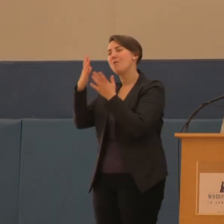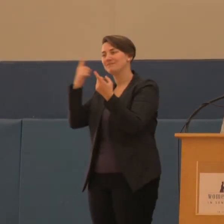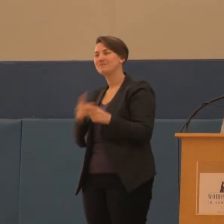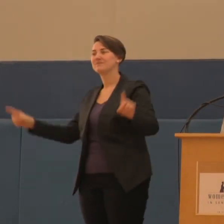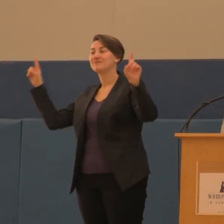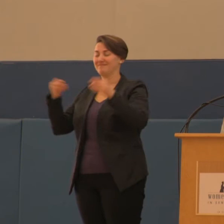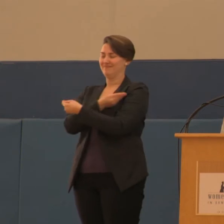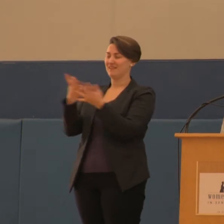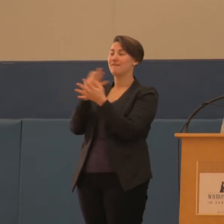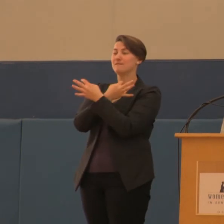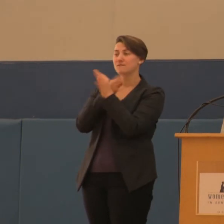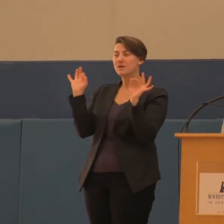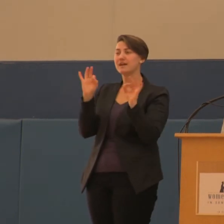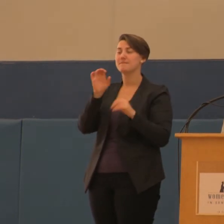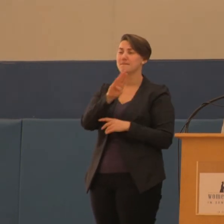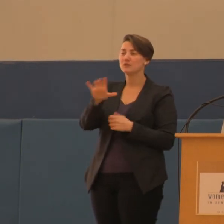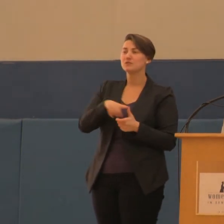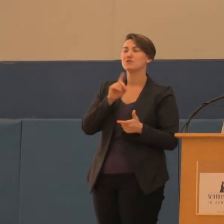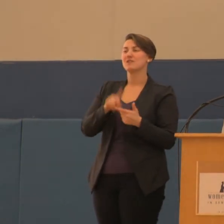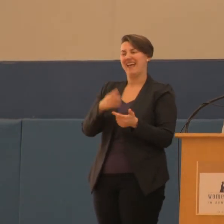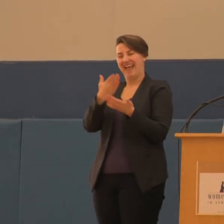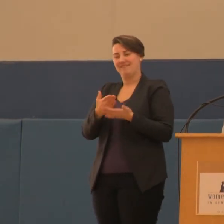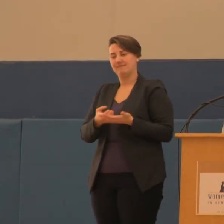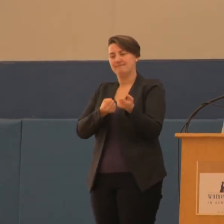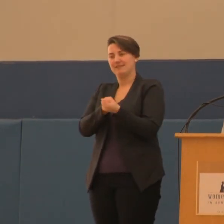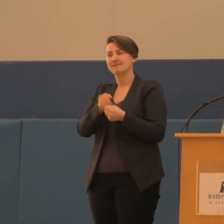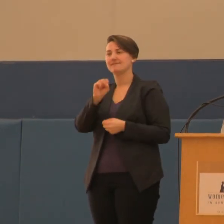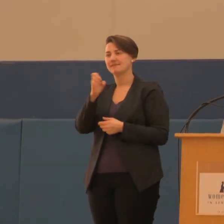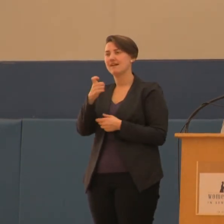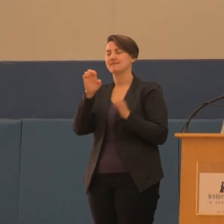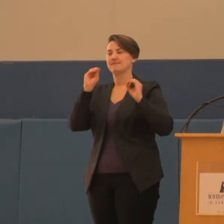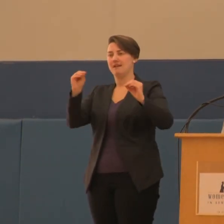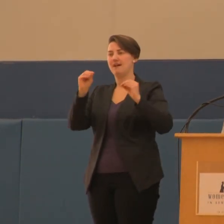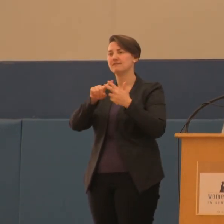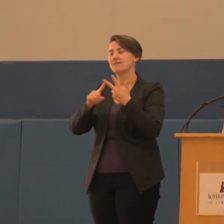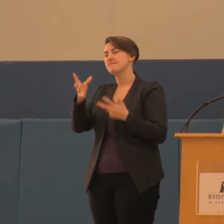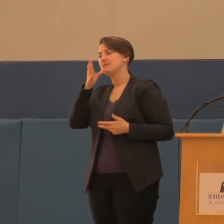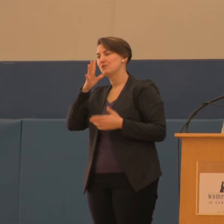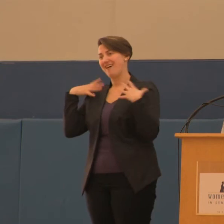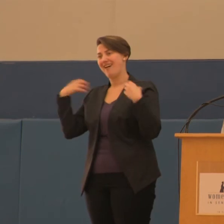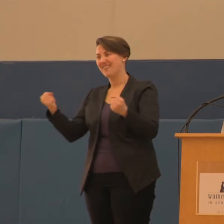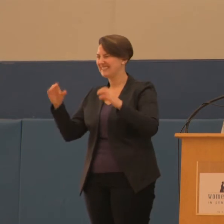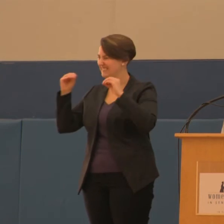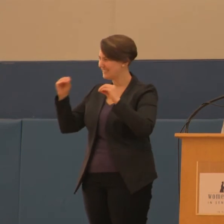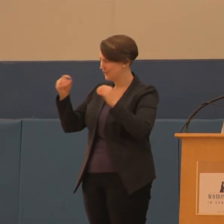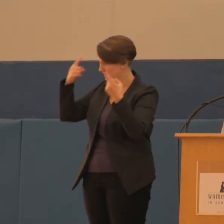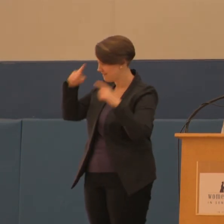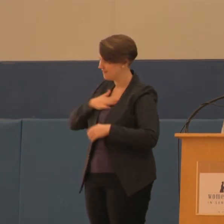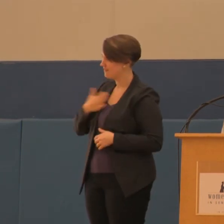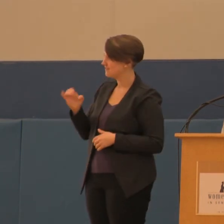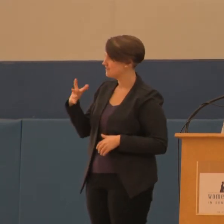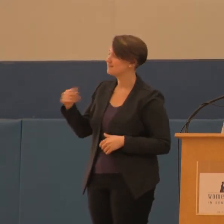birth control, evidence-based sex ed, maternal health, teaching consent, paid family